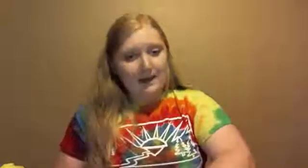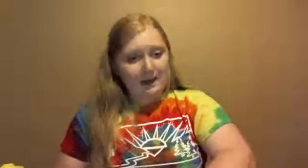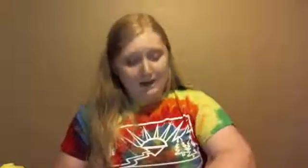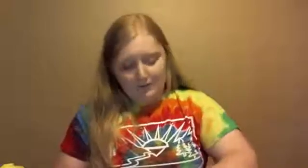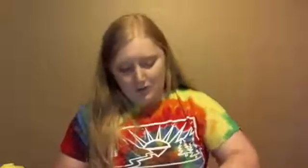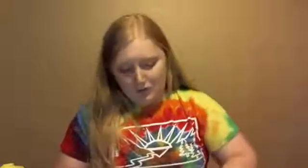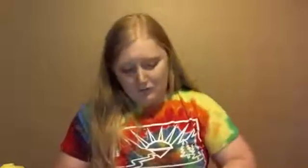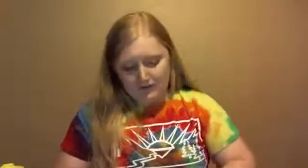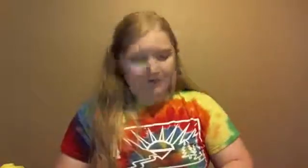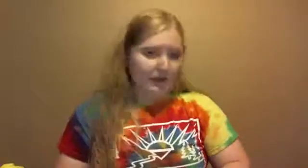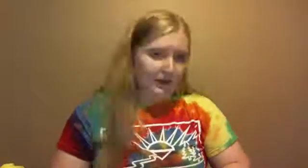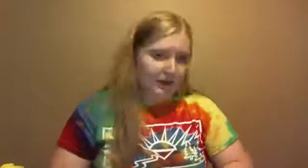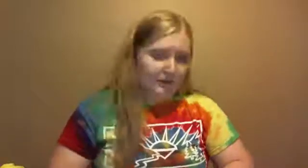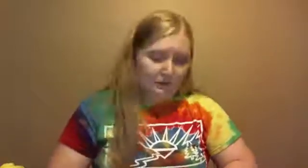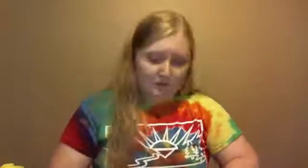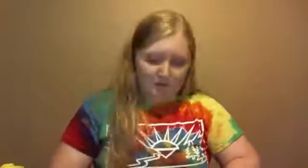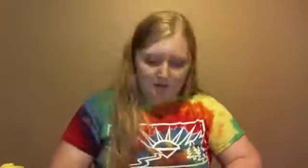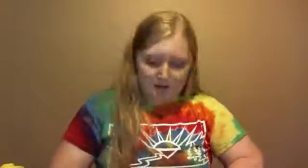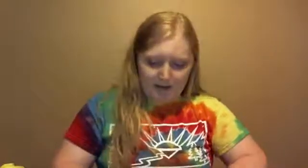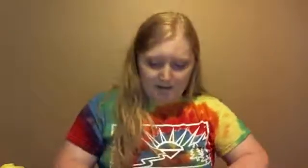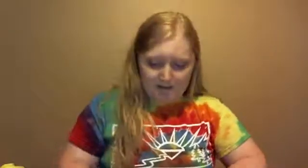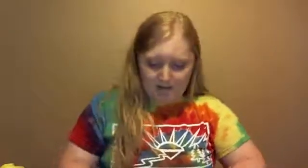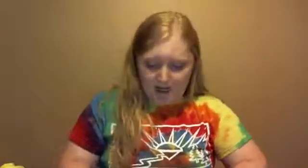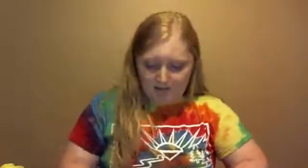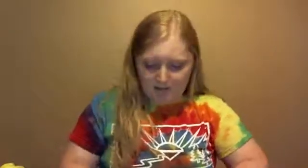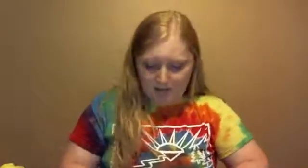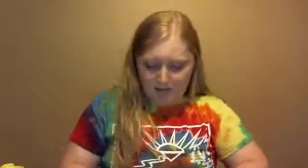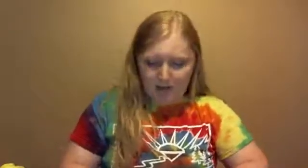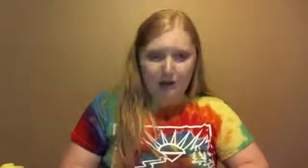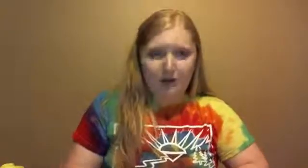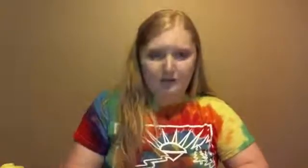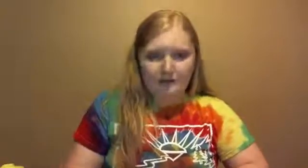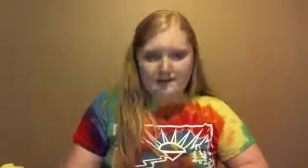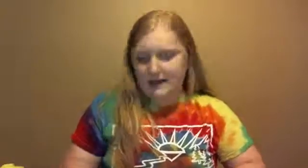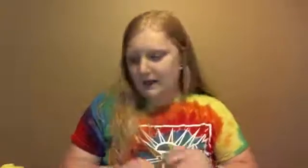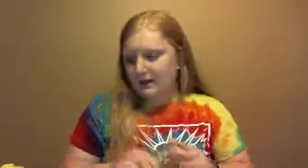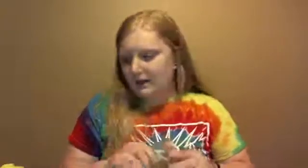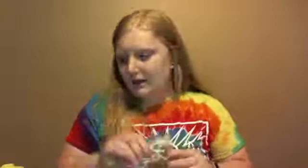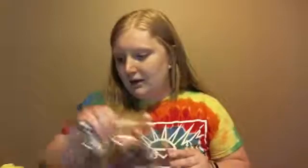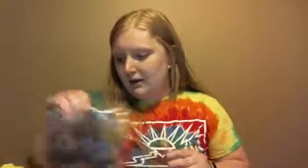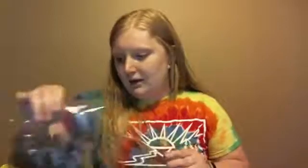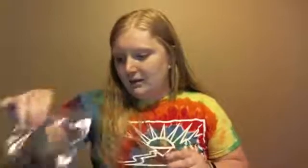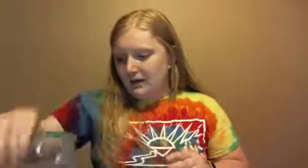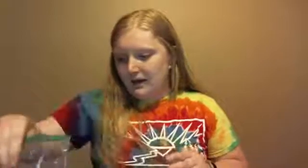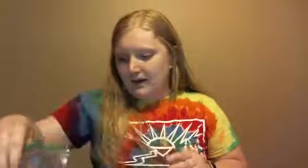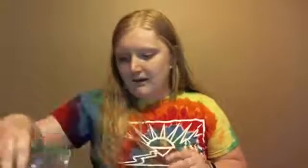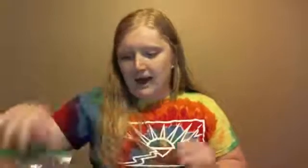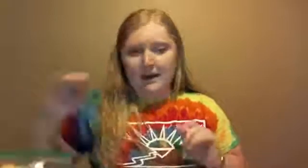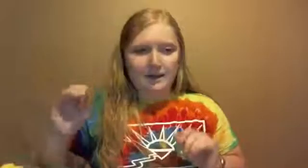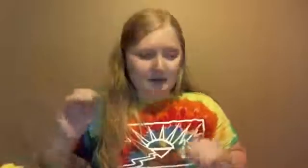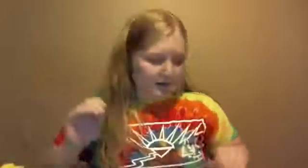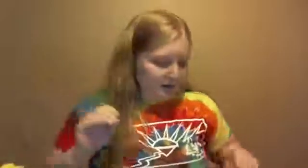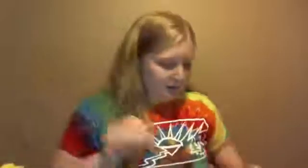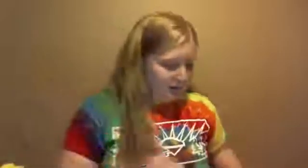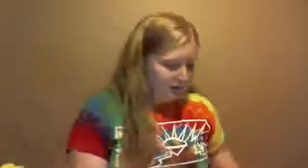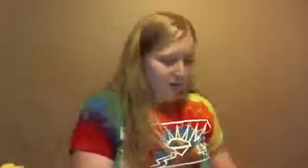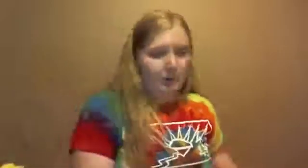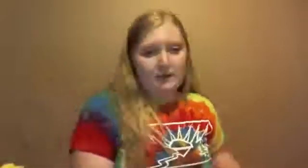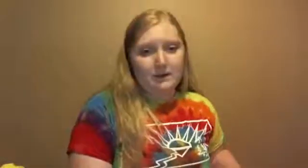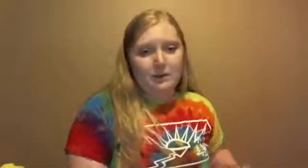Again, if you use different things for making these bags, I would love to see it, because I think that it'd be really cool to see